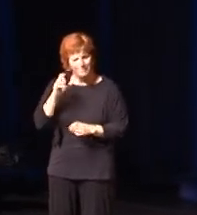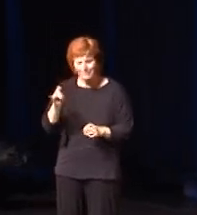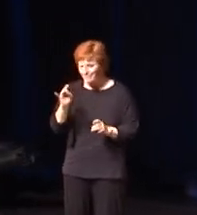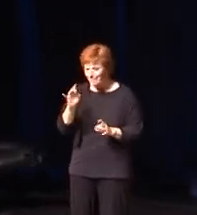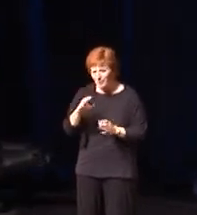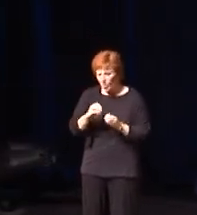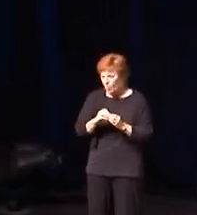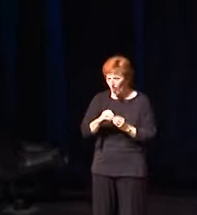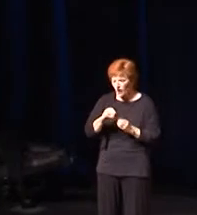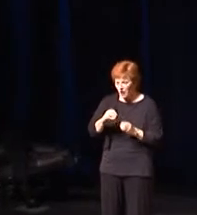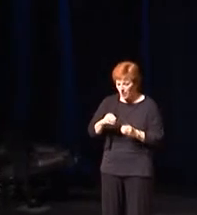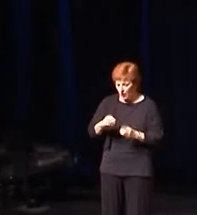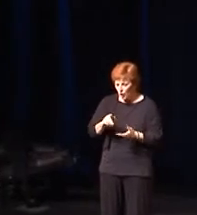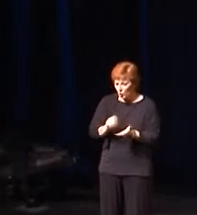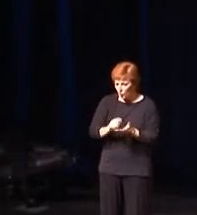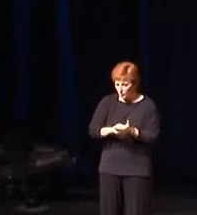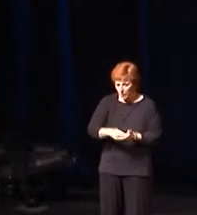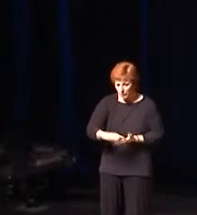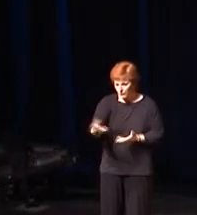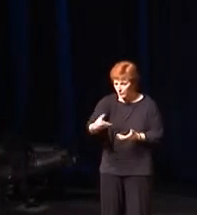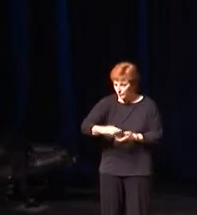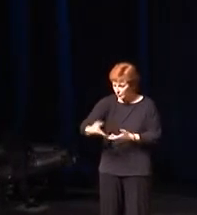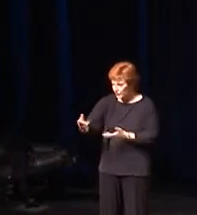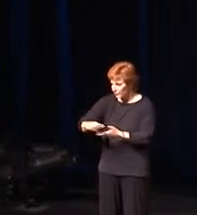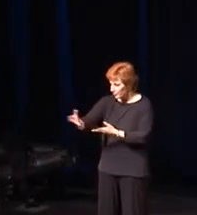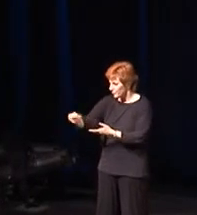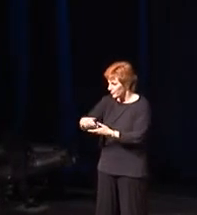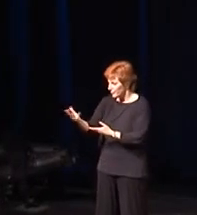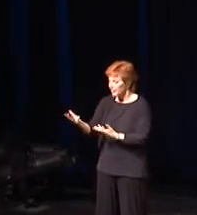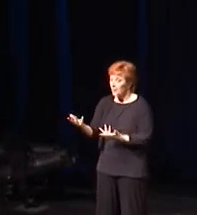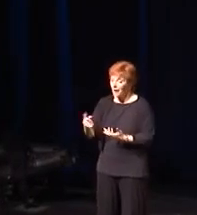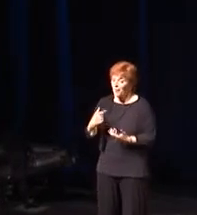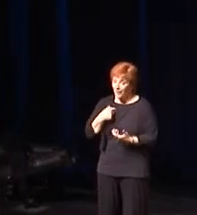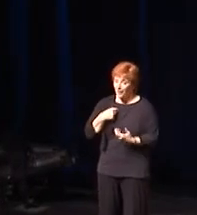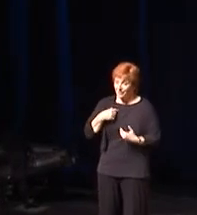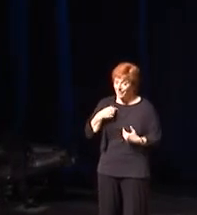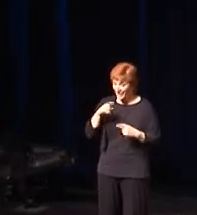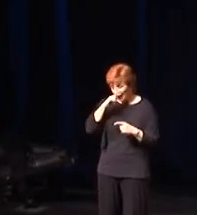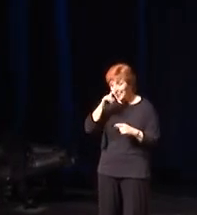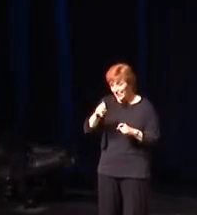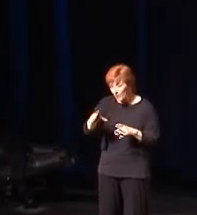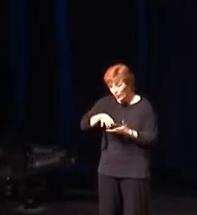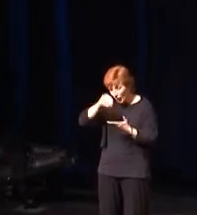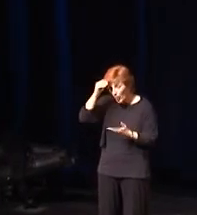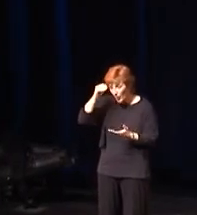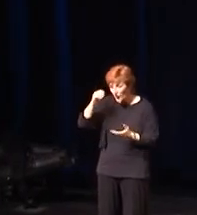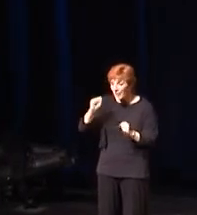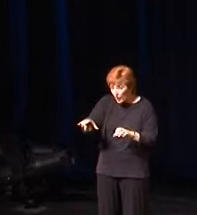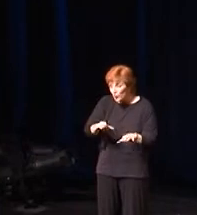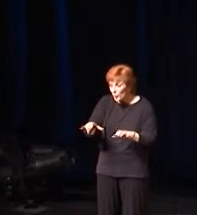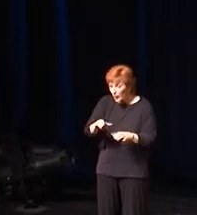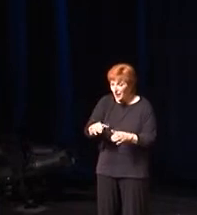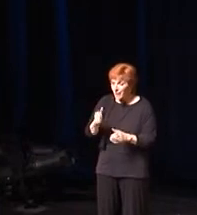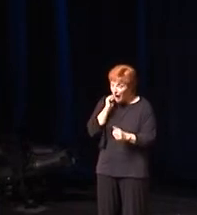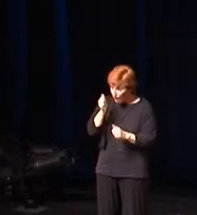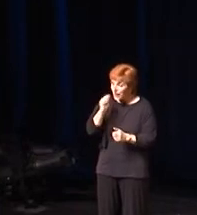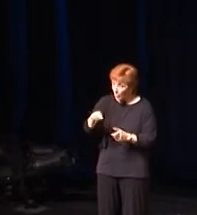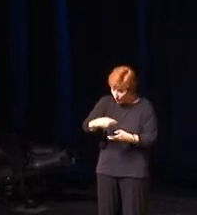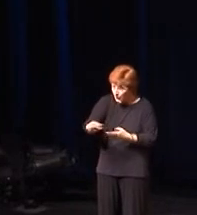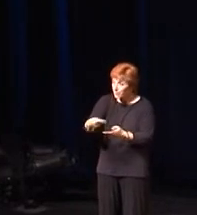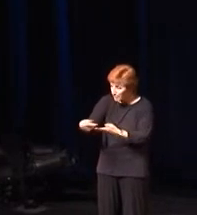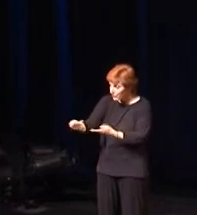more paper routes because I put all the 13-year-olds and 12-year-olds on paper routes. Because these kids need to learn every day you've got to deliver those